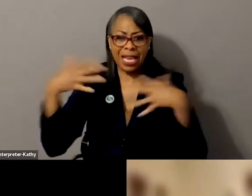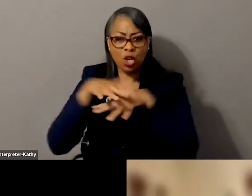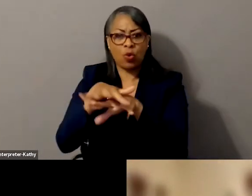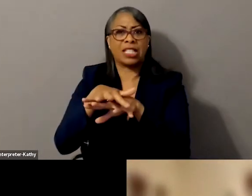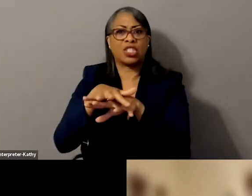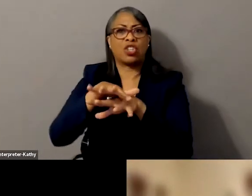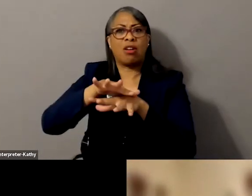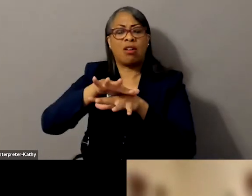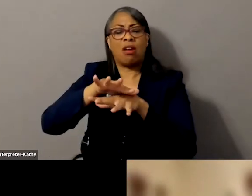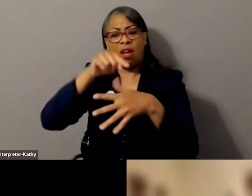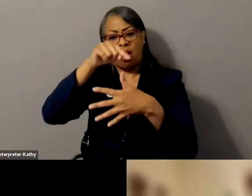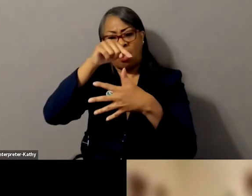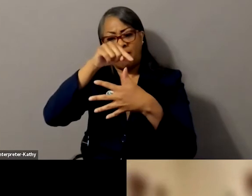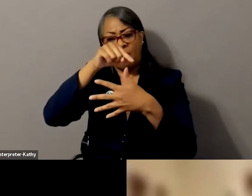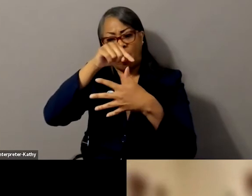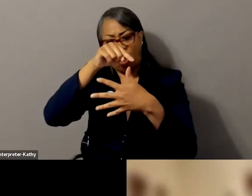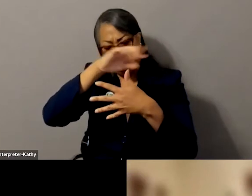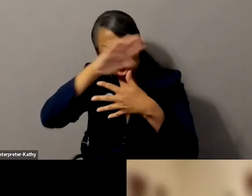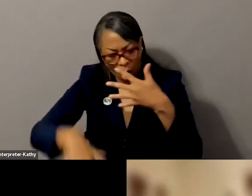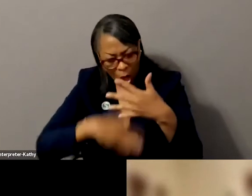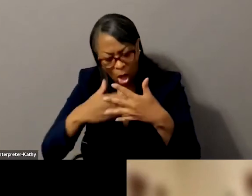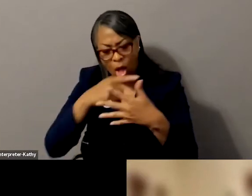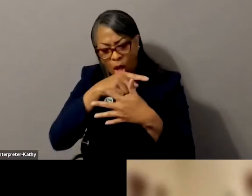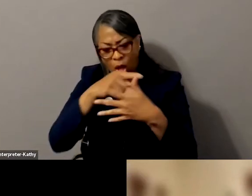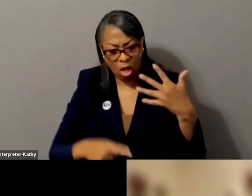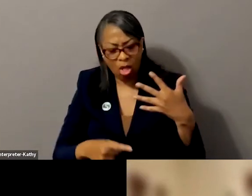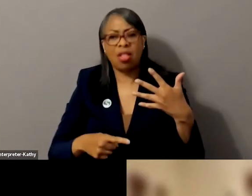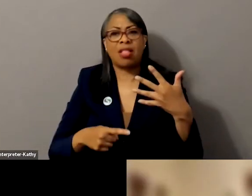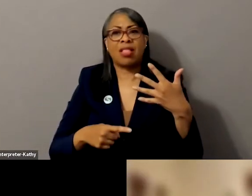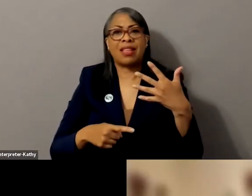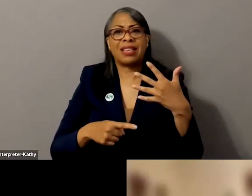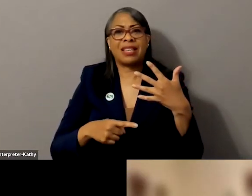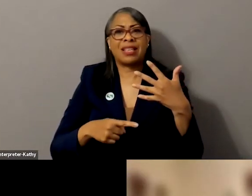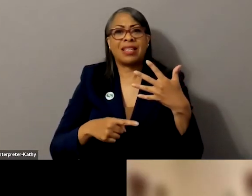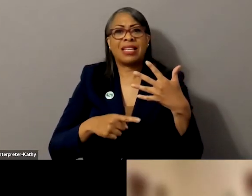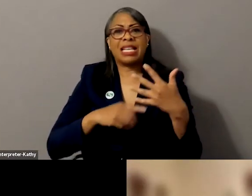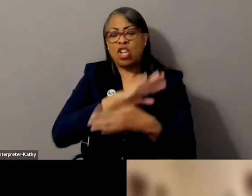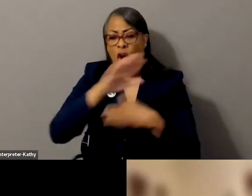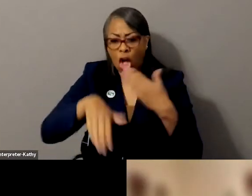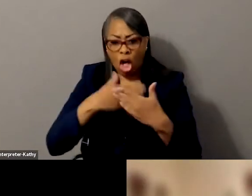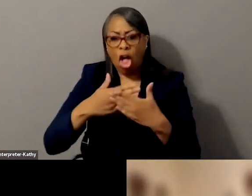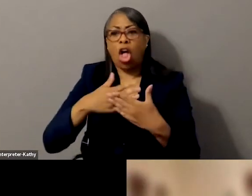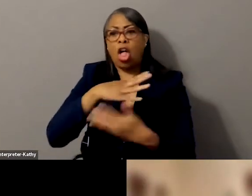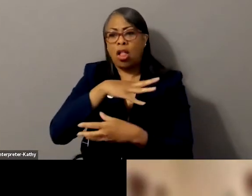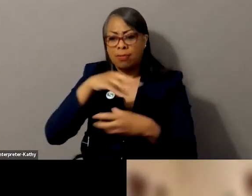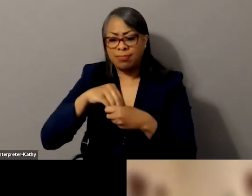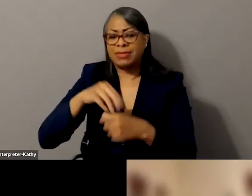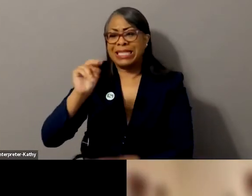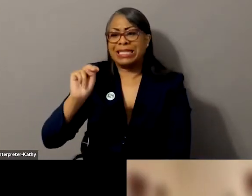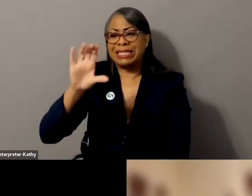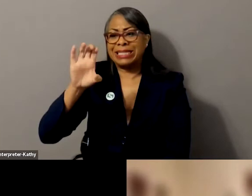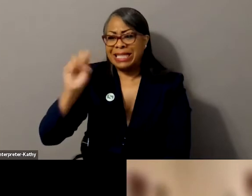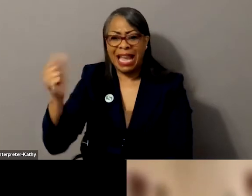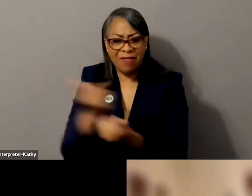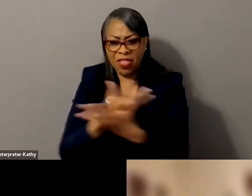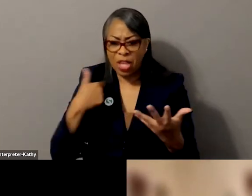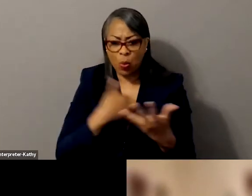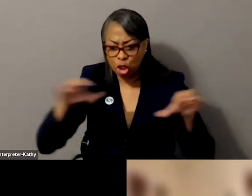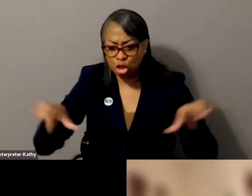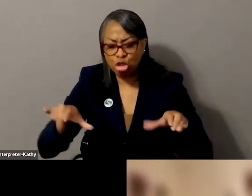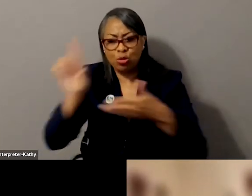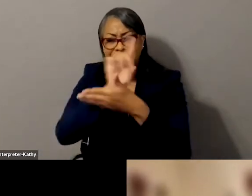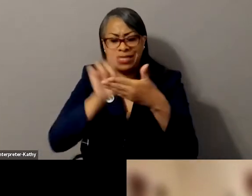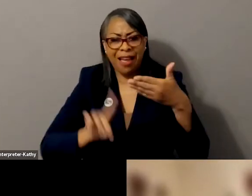of these indicators into every aspect of NCES, everything that we do, our designs, our methods,